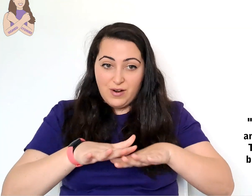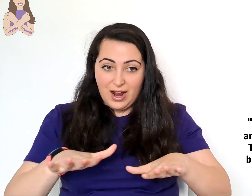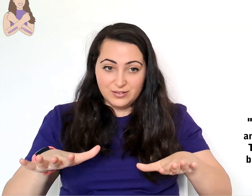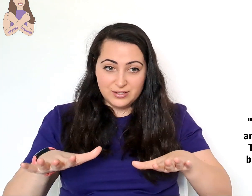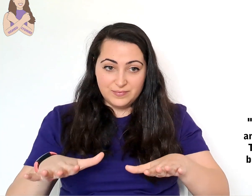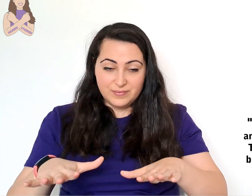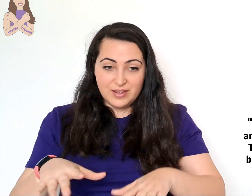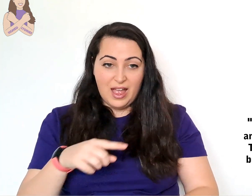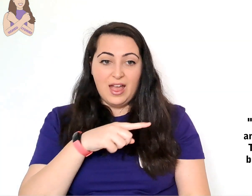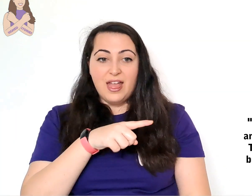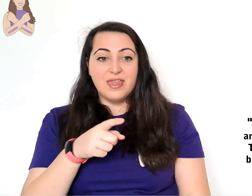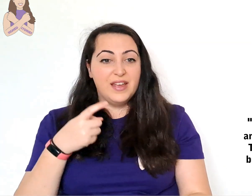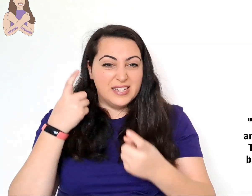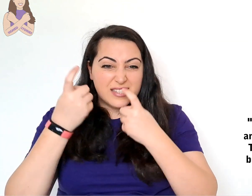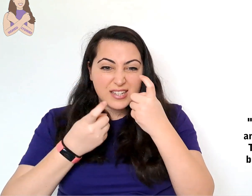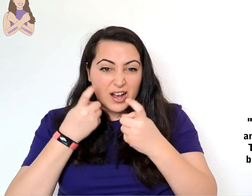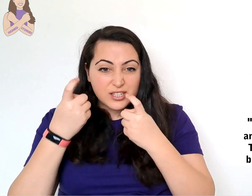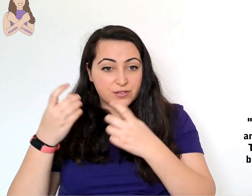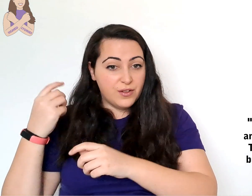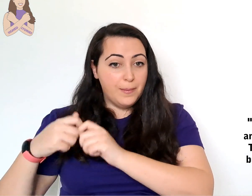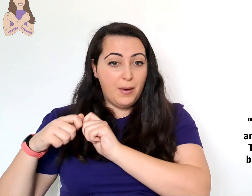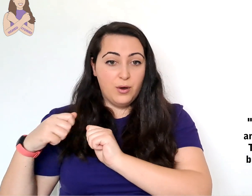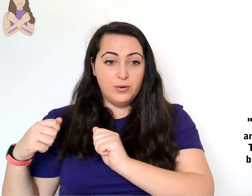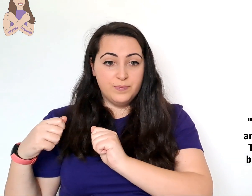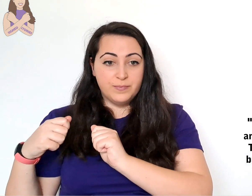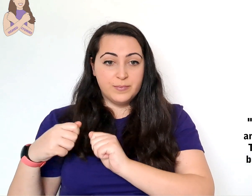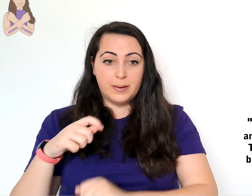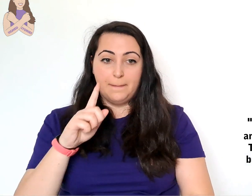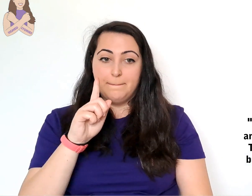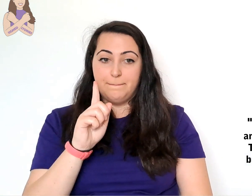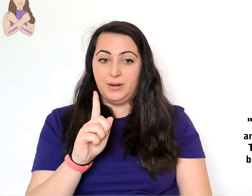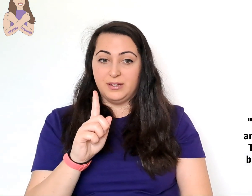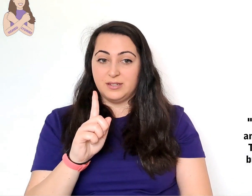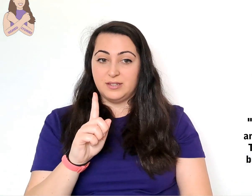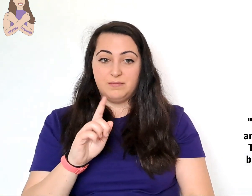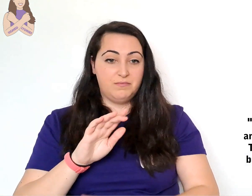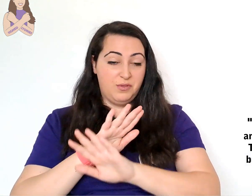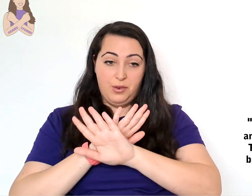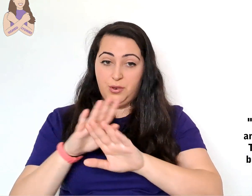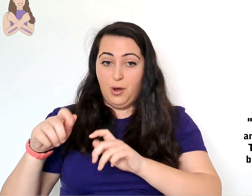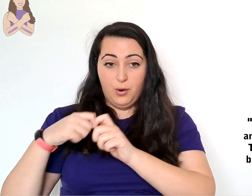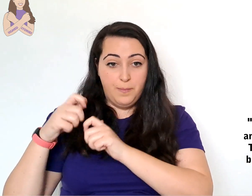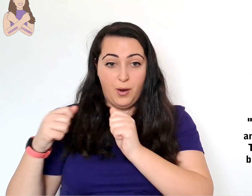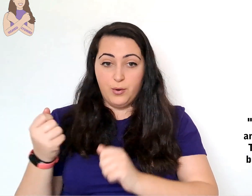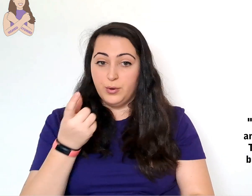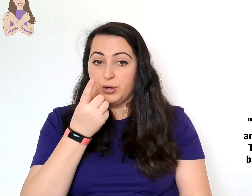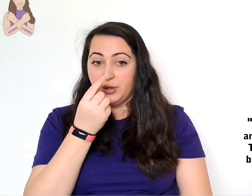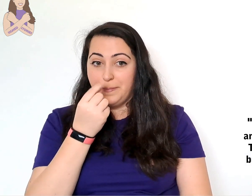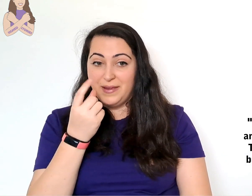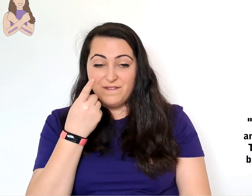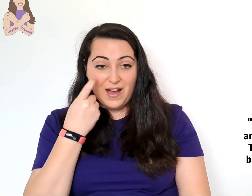ground. They searched for the bow, but no bow could be